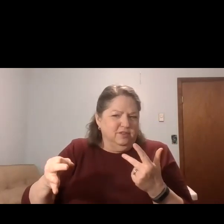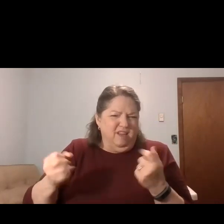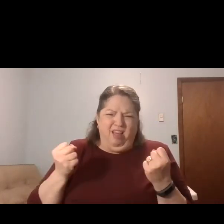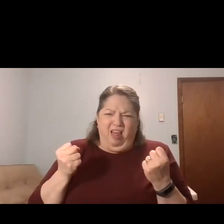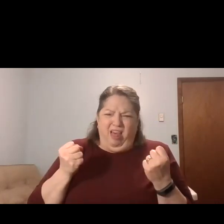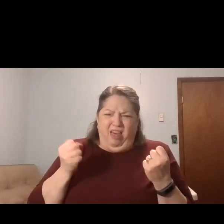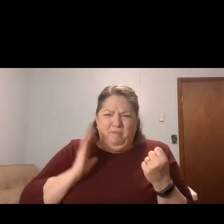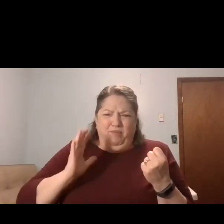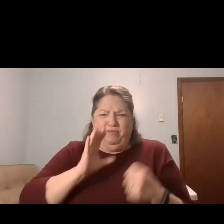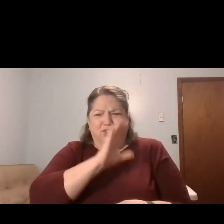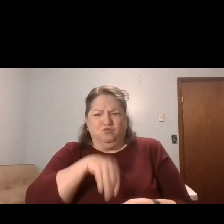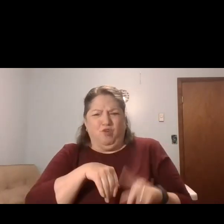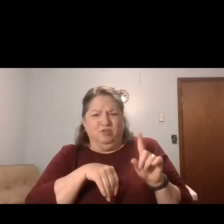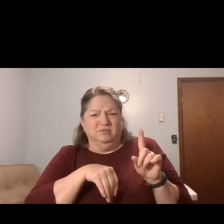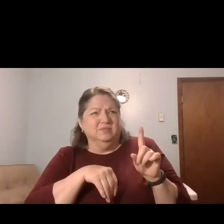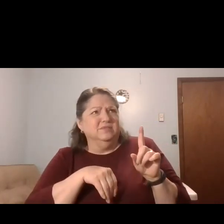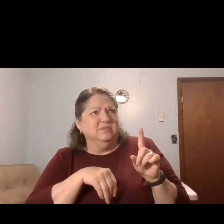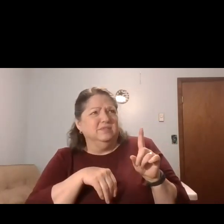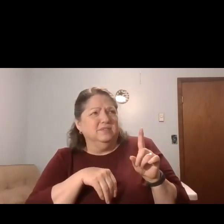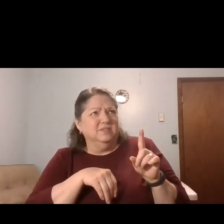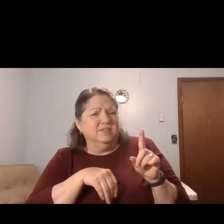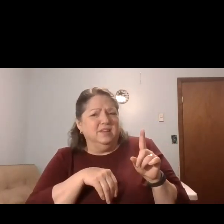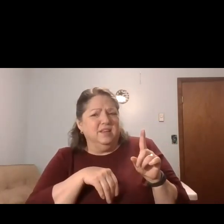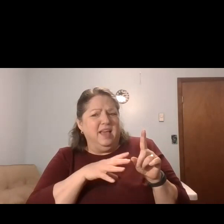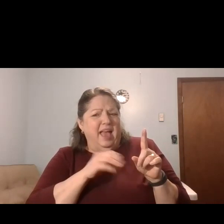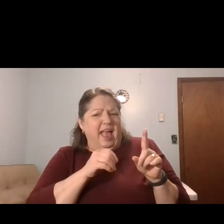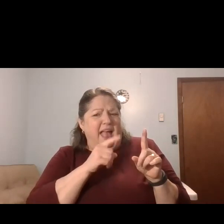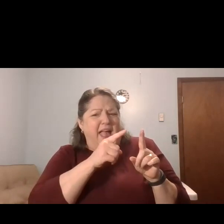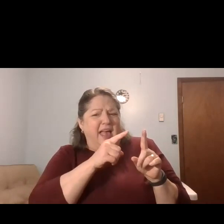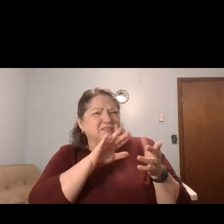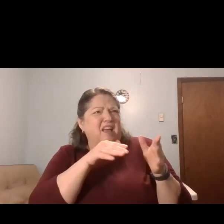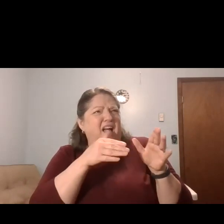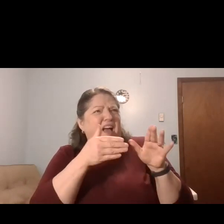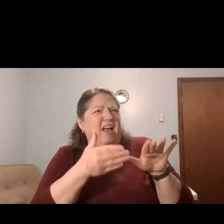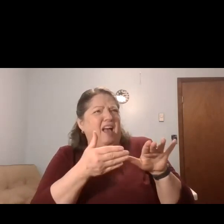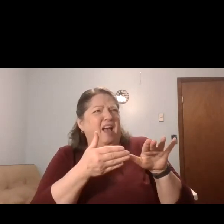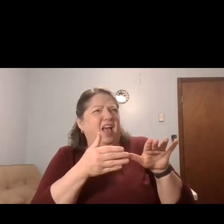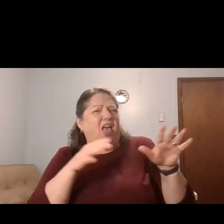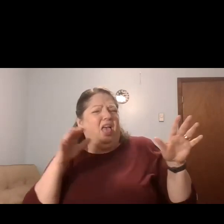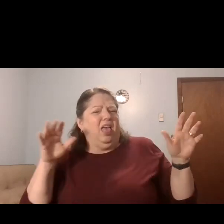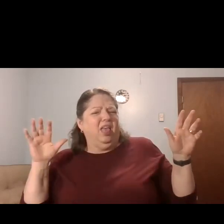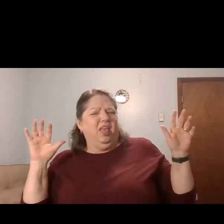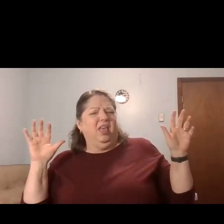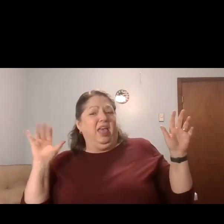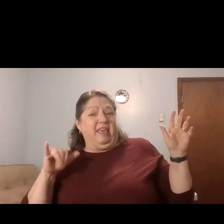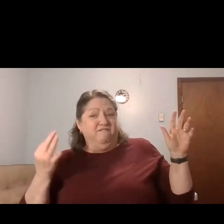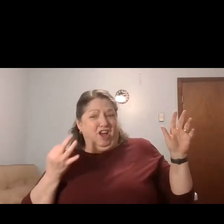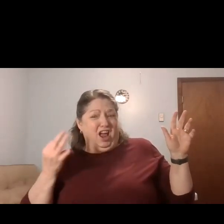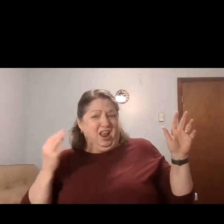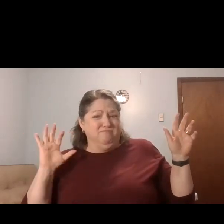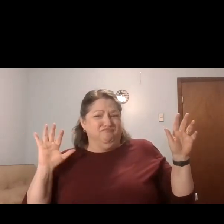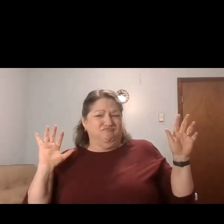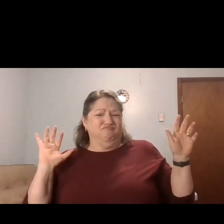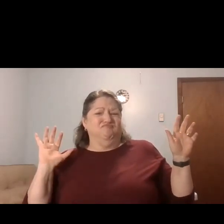at the cross of the resurrected of Christ before he resurrected, as he was put to death on that Friday. And there was